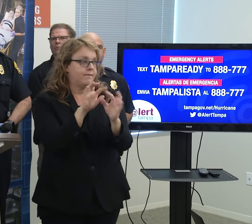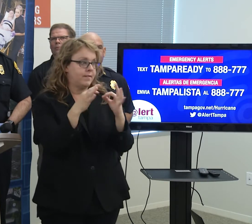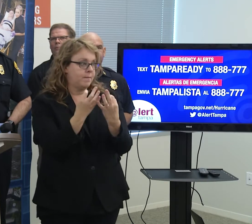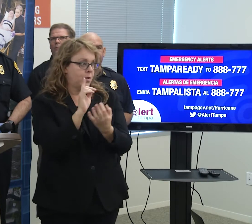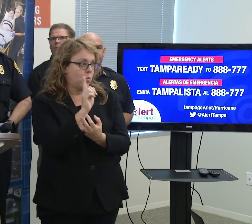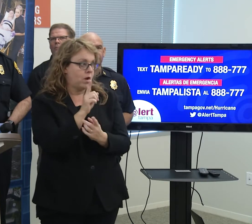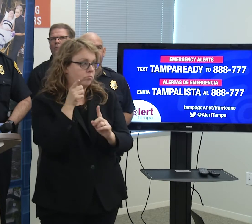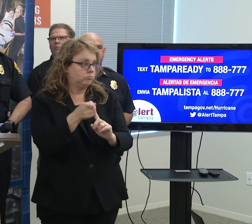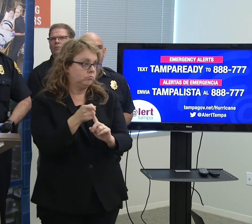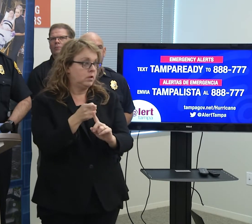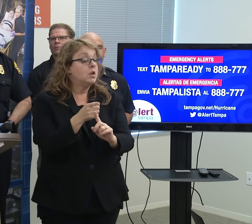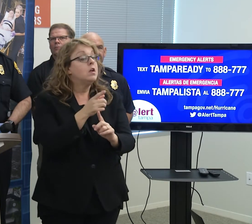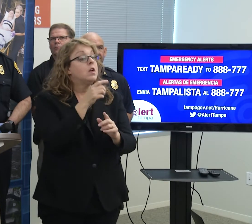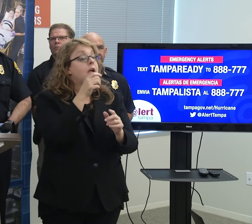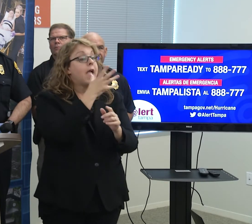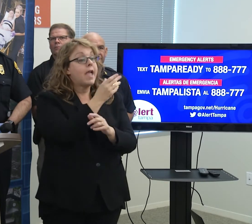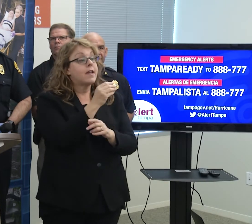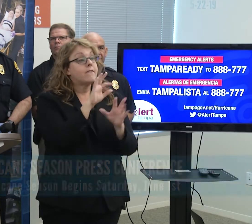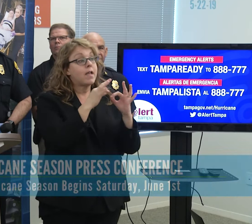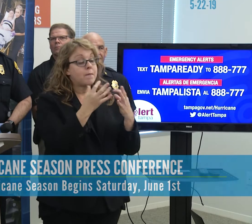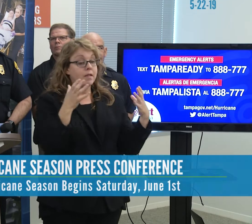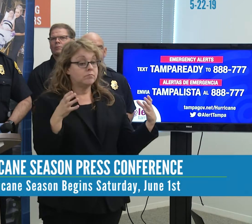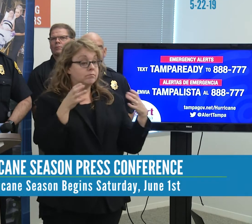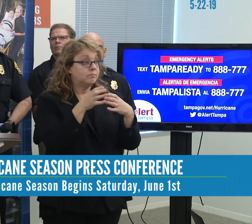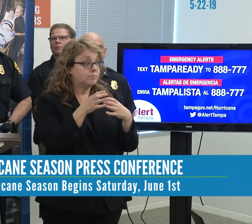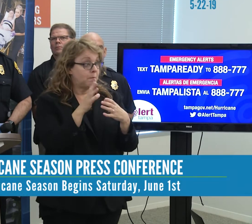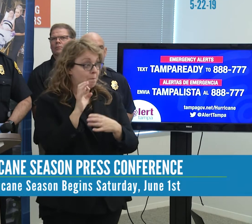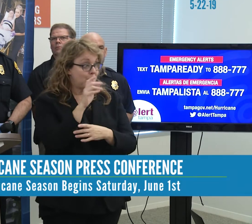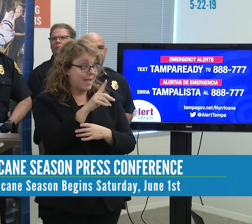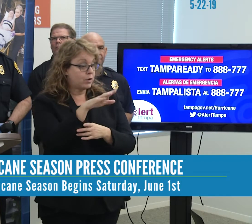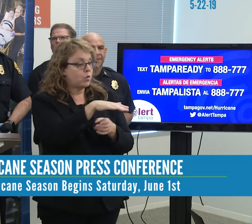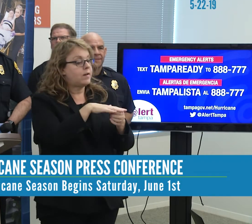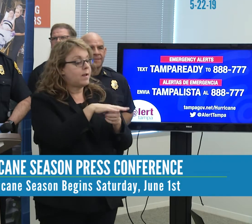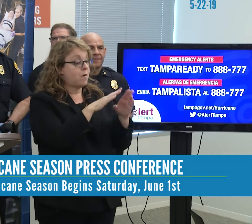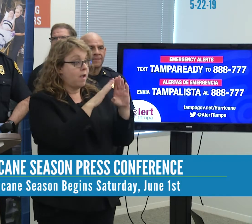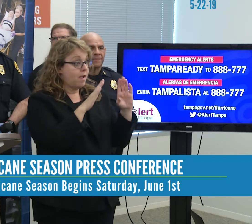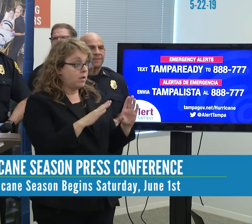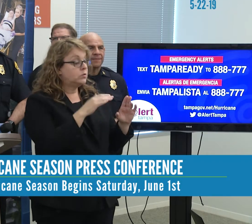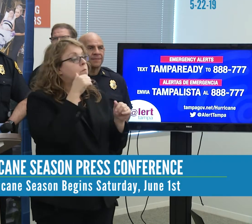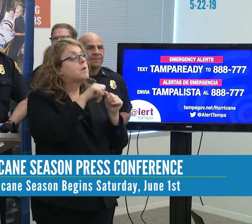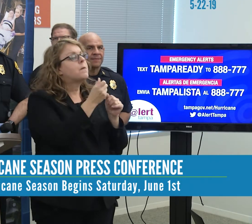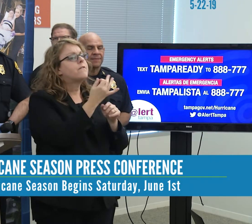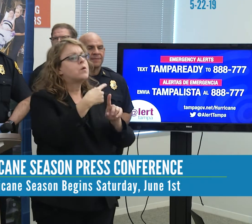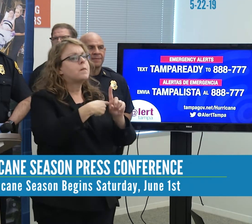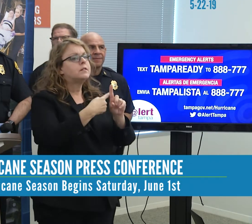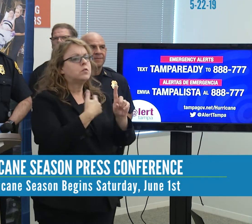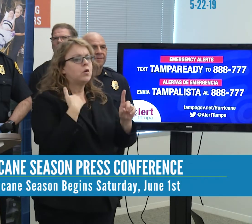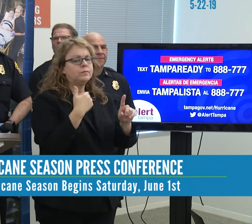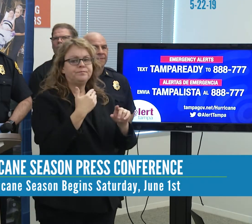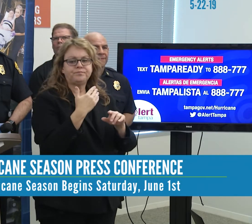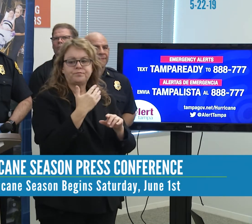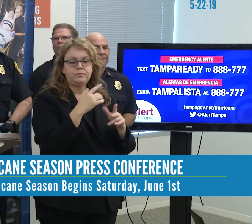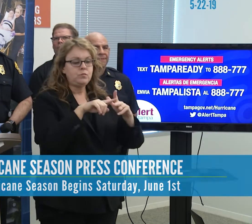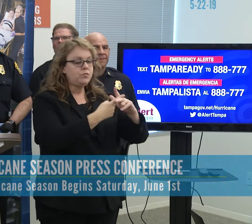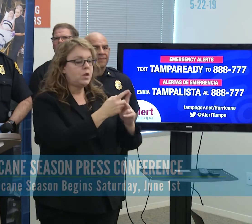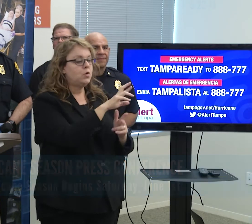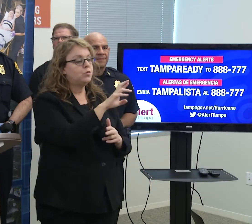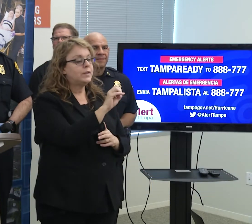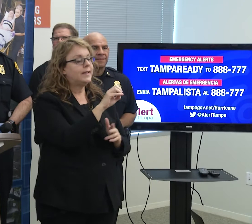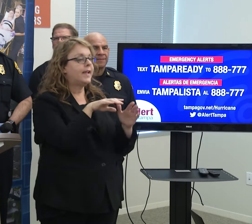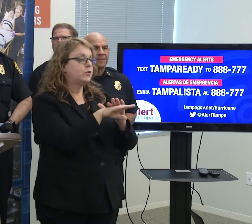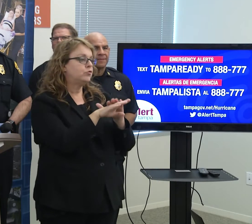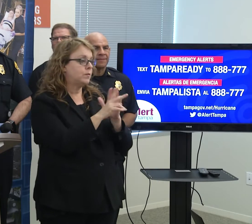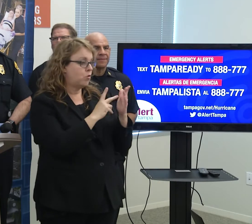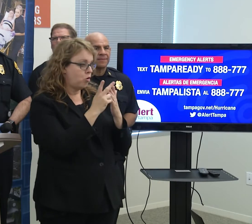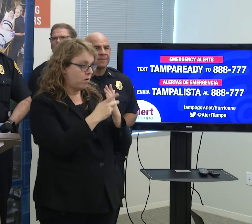reunite. And then speaking of reuniting and getting people back in the neighborhoods, if you recall, a few months back we kicked off our reentry